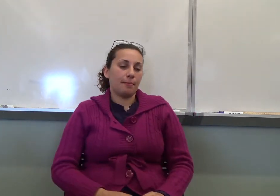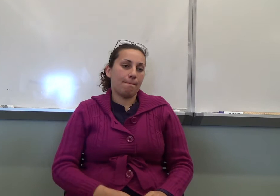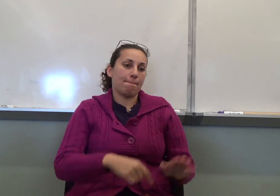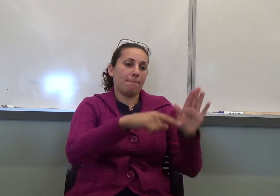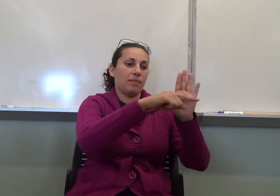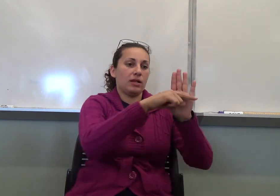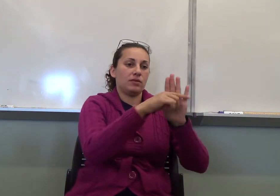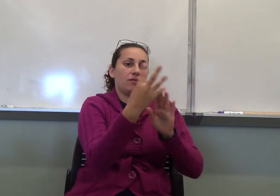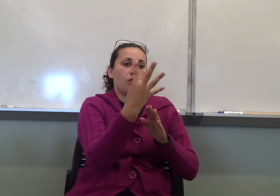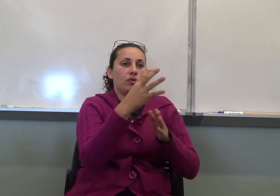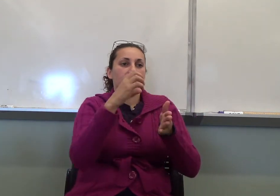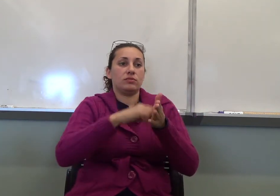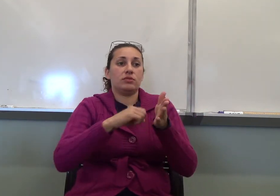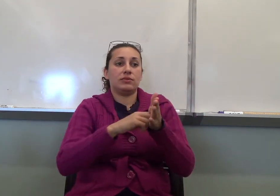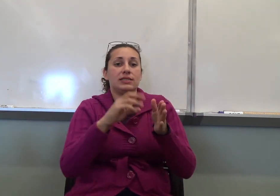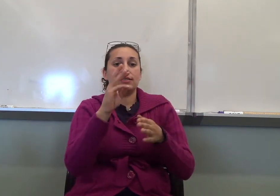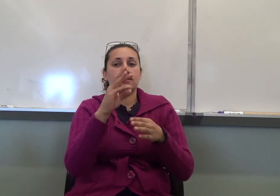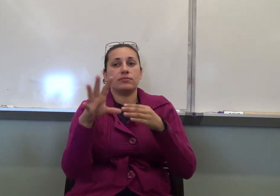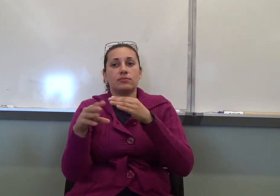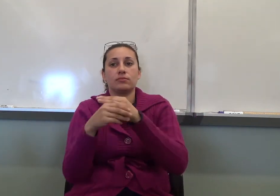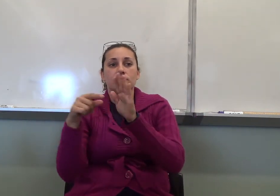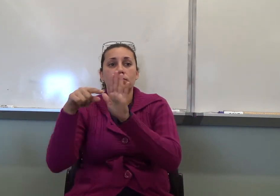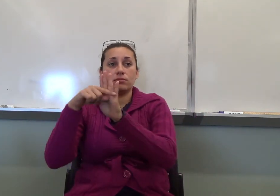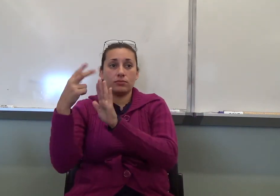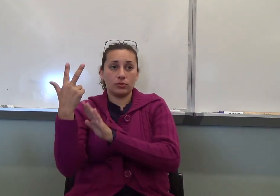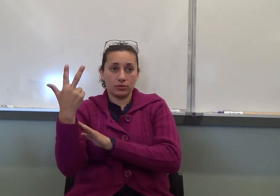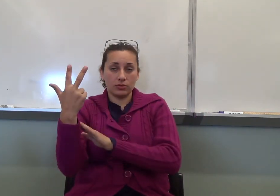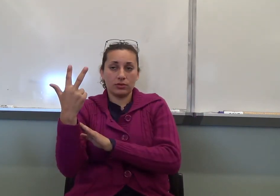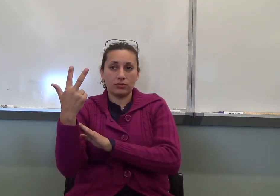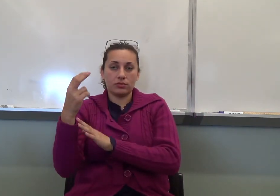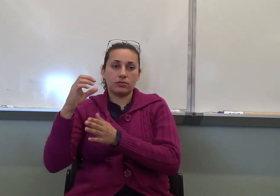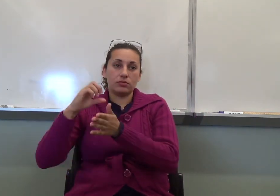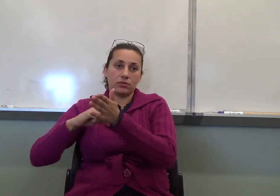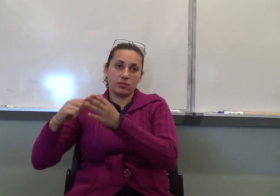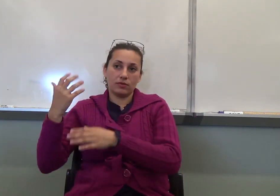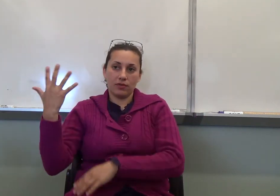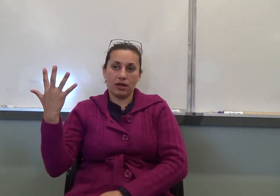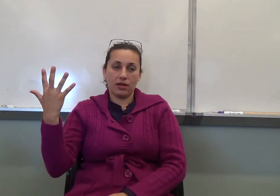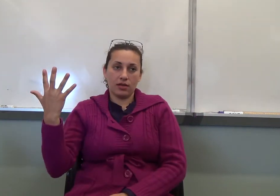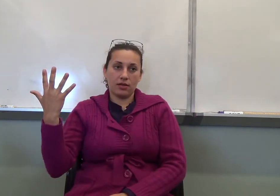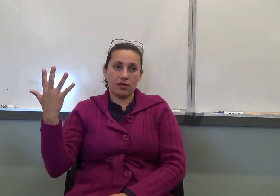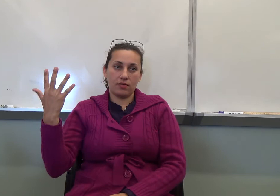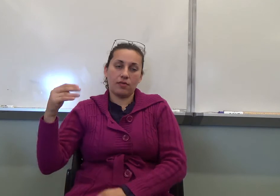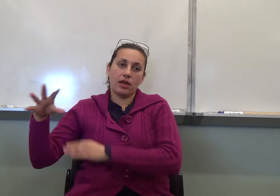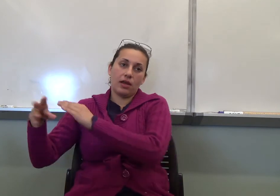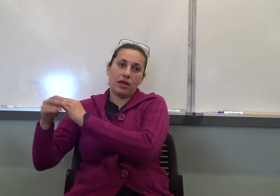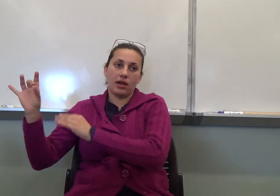6, add a minus 3, subtract 5, add 8.